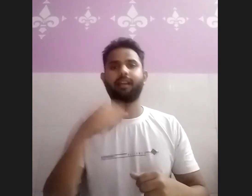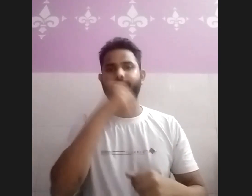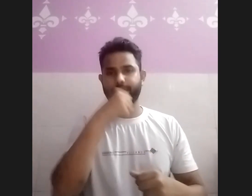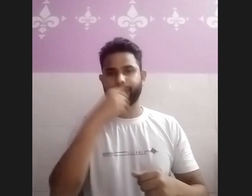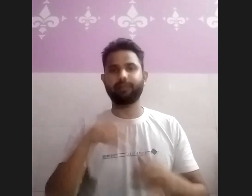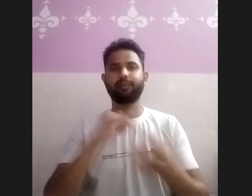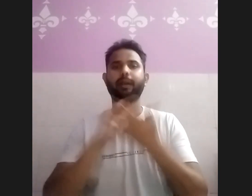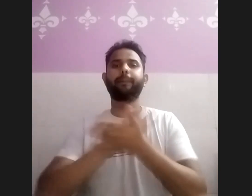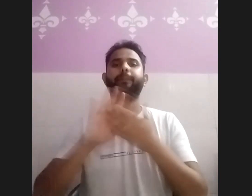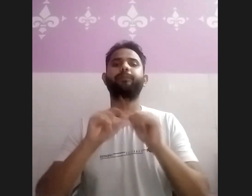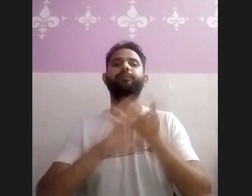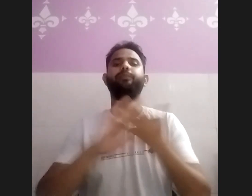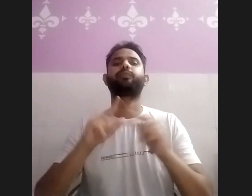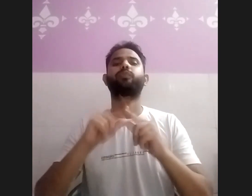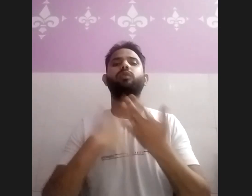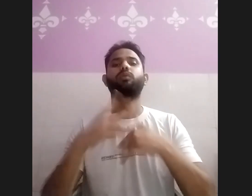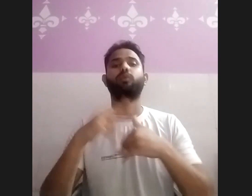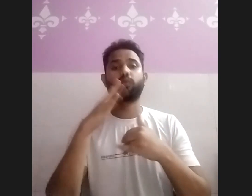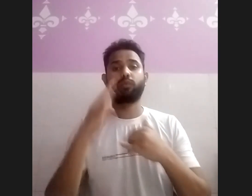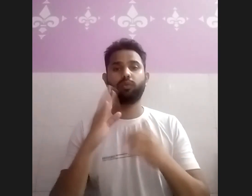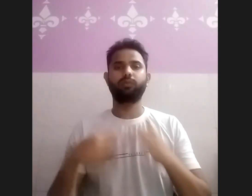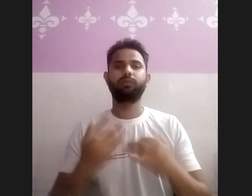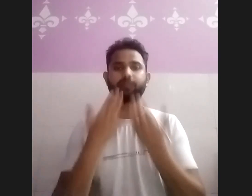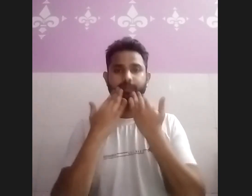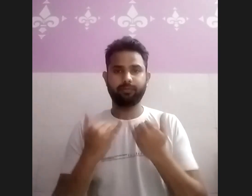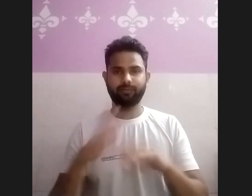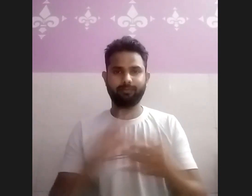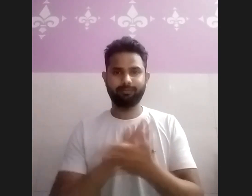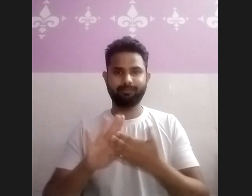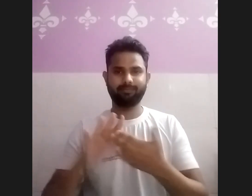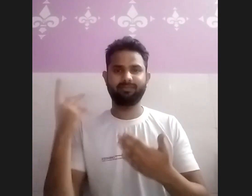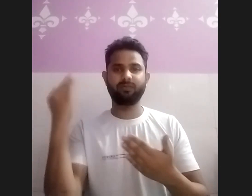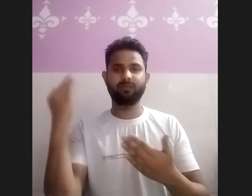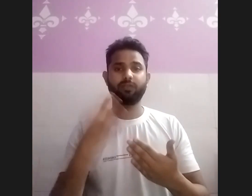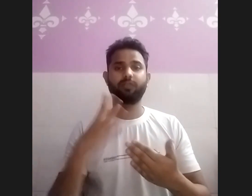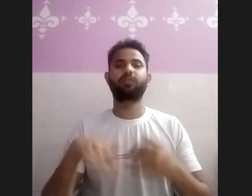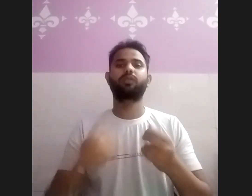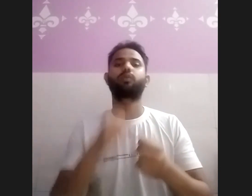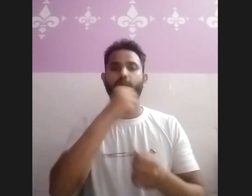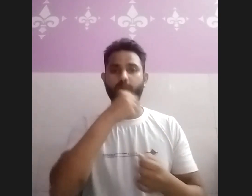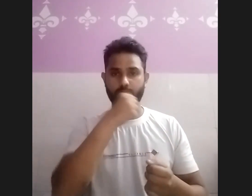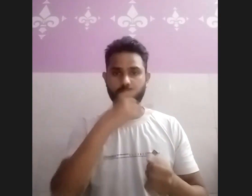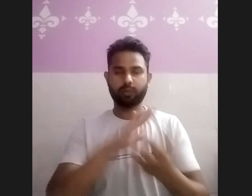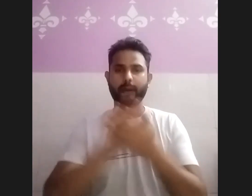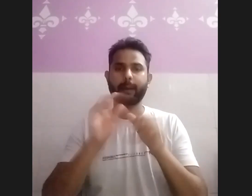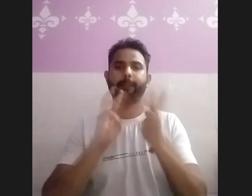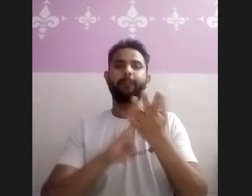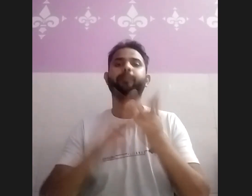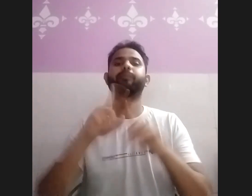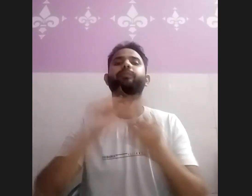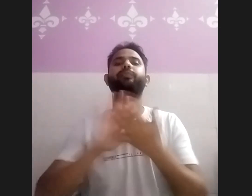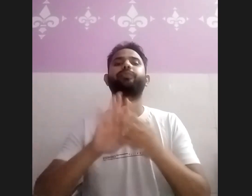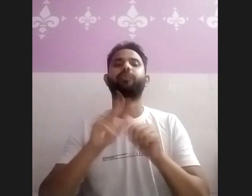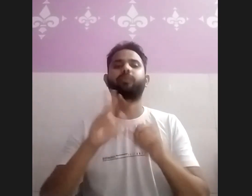sorry for the technical issues. We have the next speaker with us as Mr. Malika Arjun Aida sir. He's